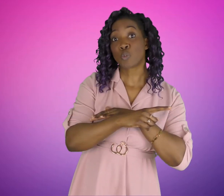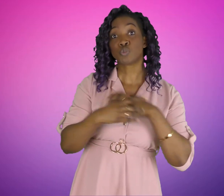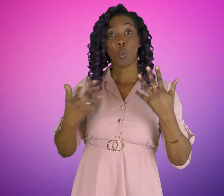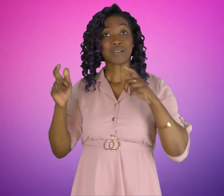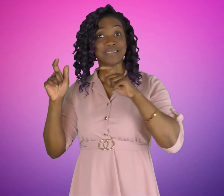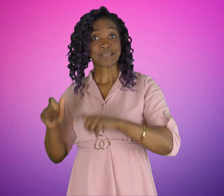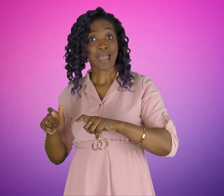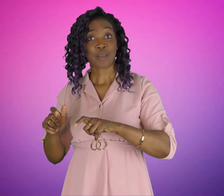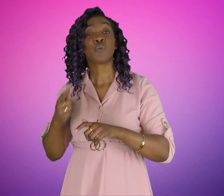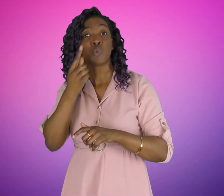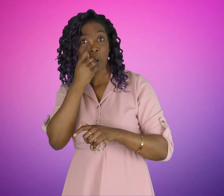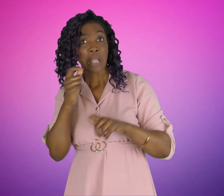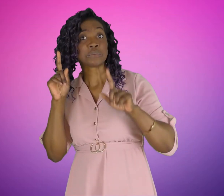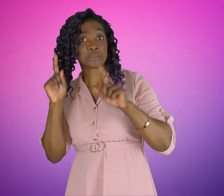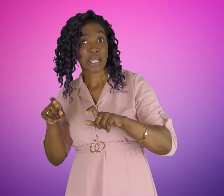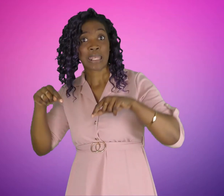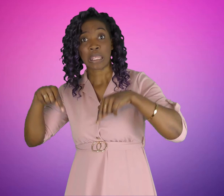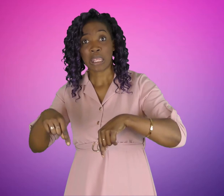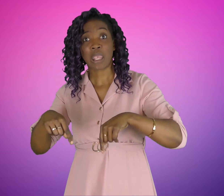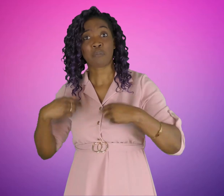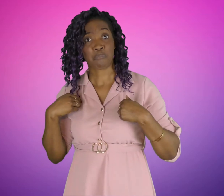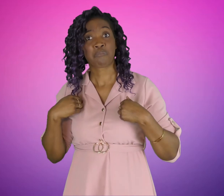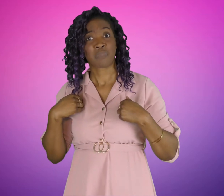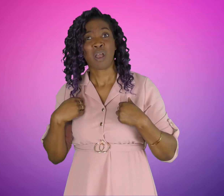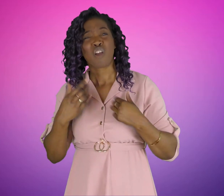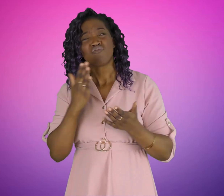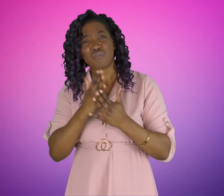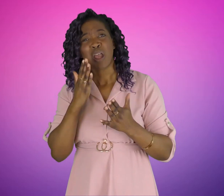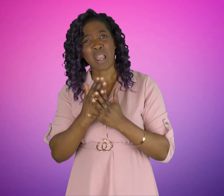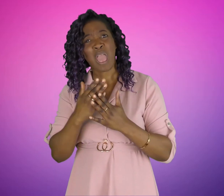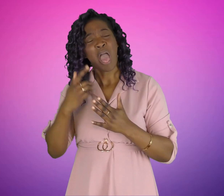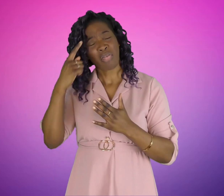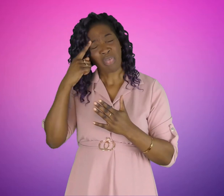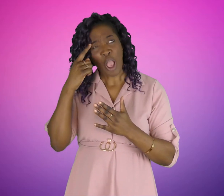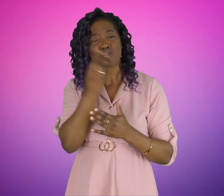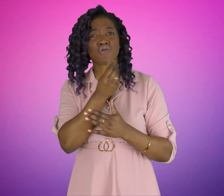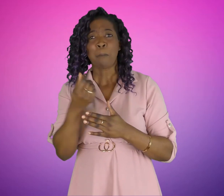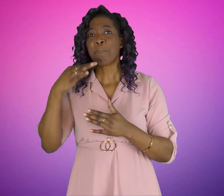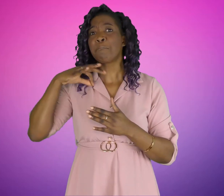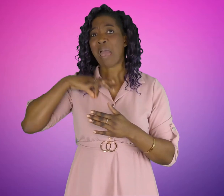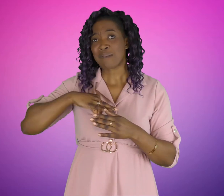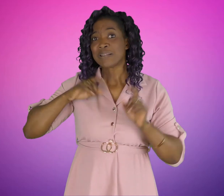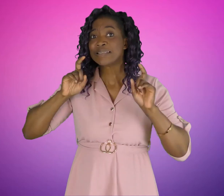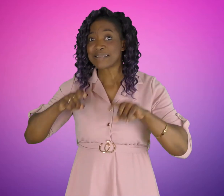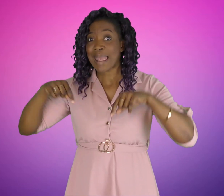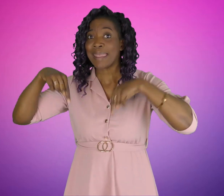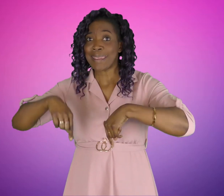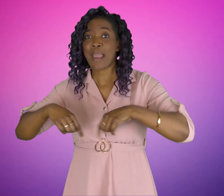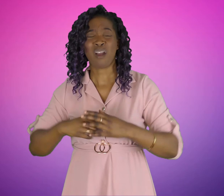to leave or remain here, sir? You can remain if you wish. Some of us can actually see quite a few benefits to remaining,